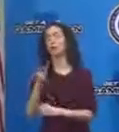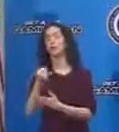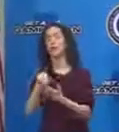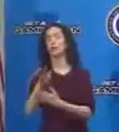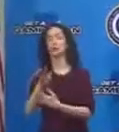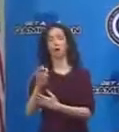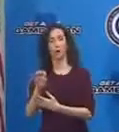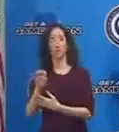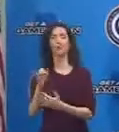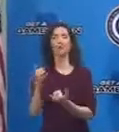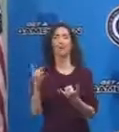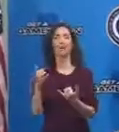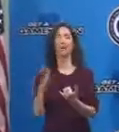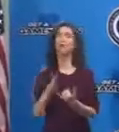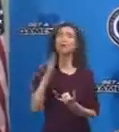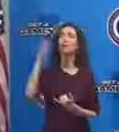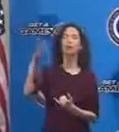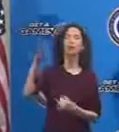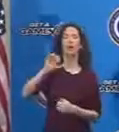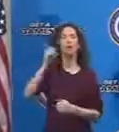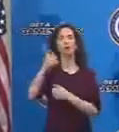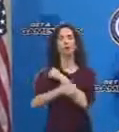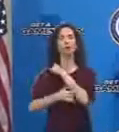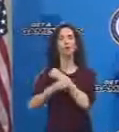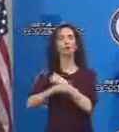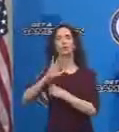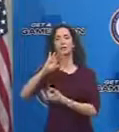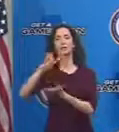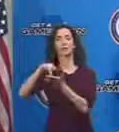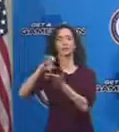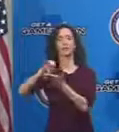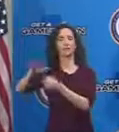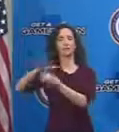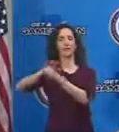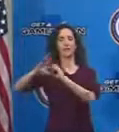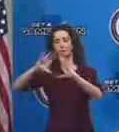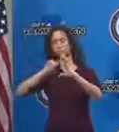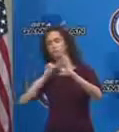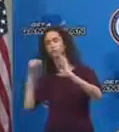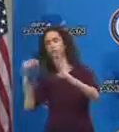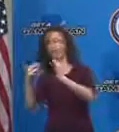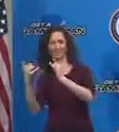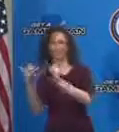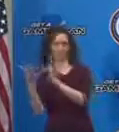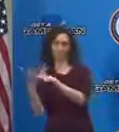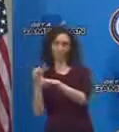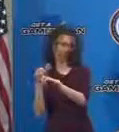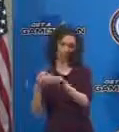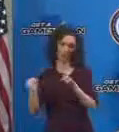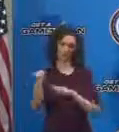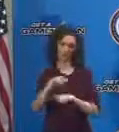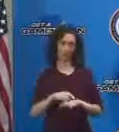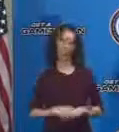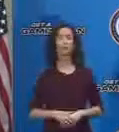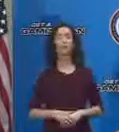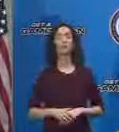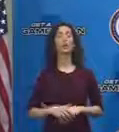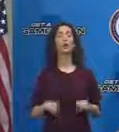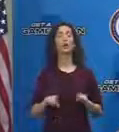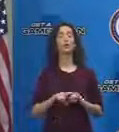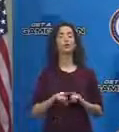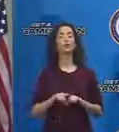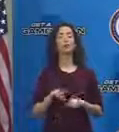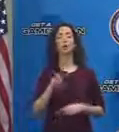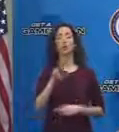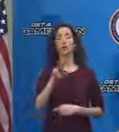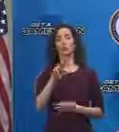are overseas right now in the Middle East and on the southwest border. Additionally, we've got 3,100 plus that